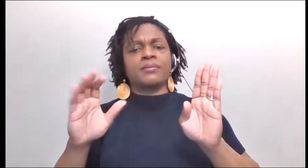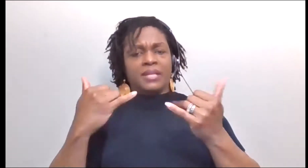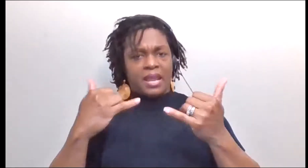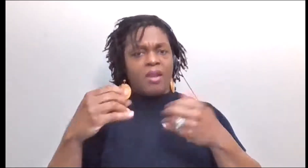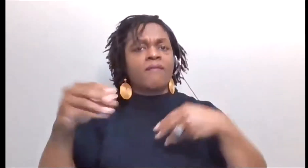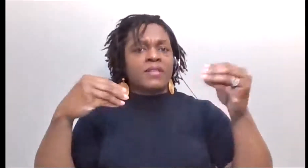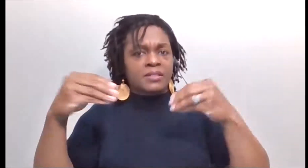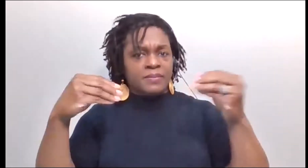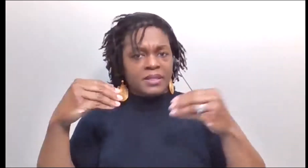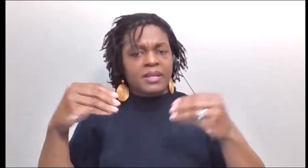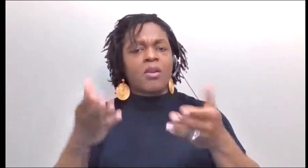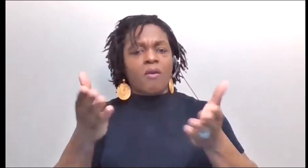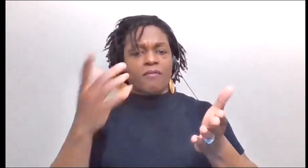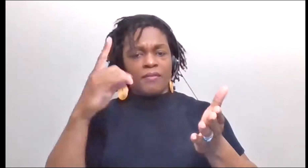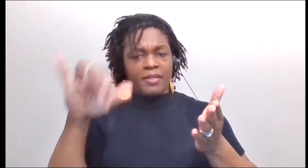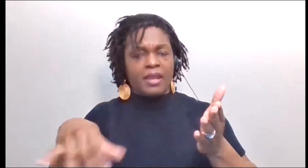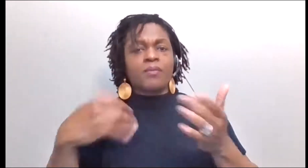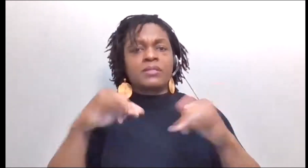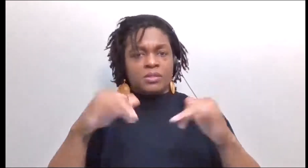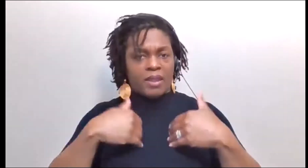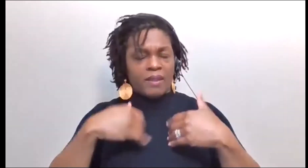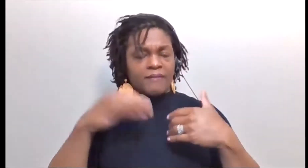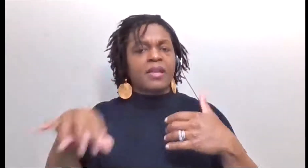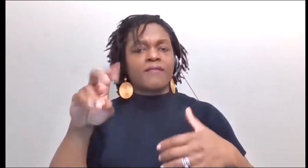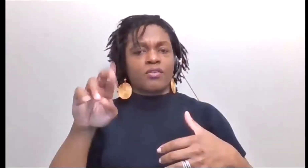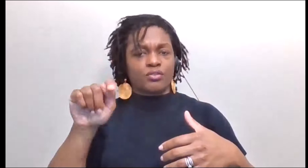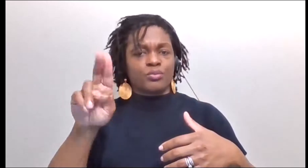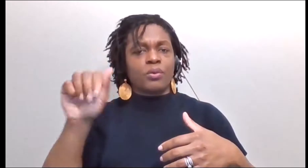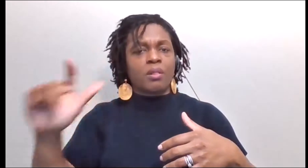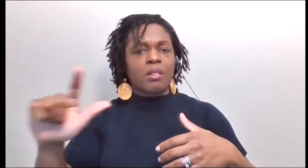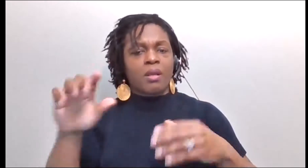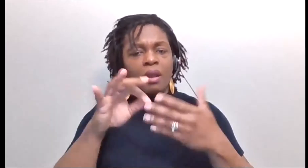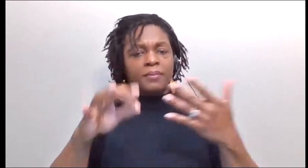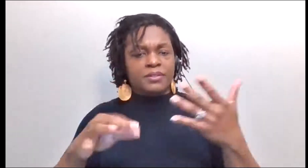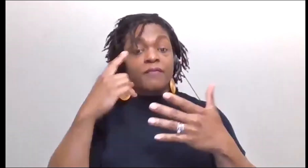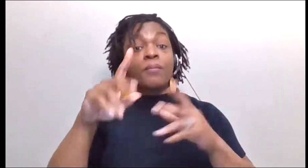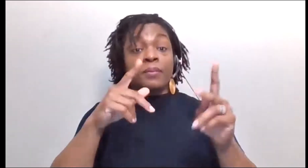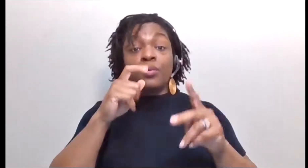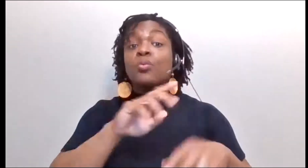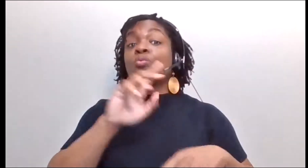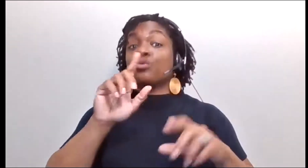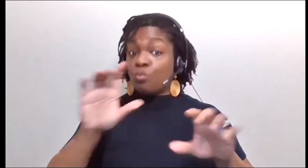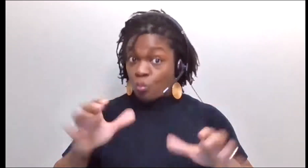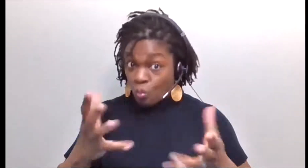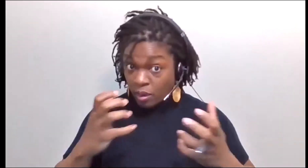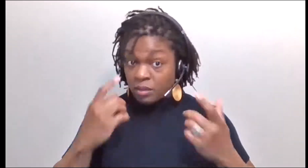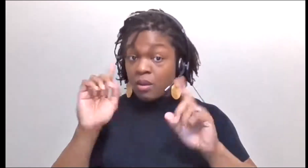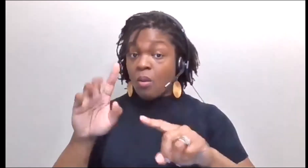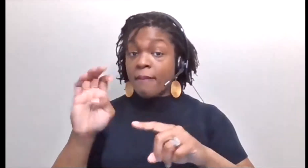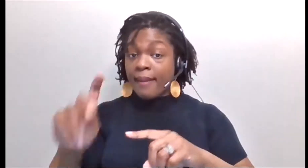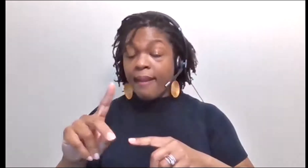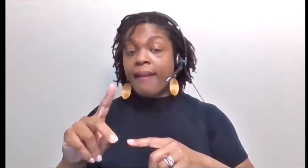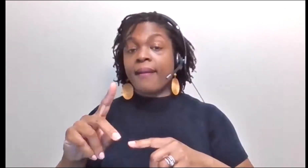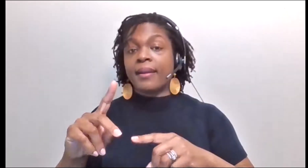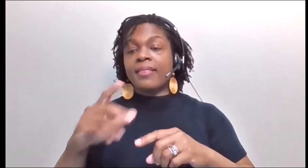want to return. There's still that virtual option. And for folks that do return, there are some I don't